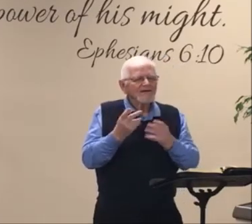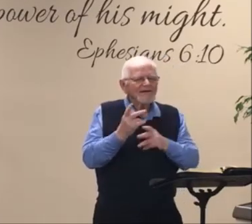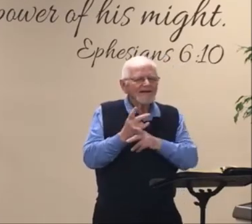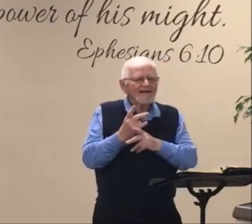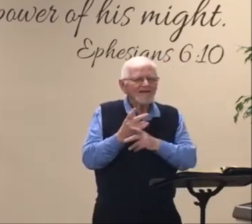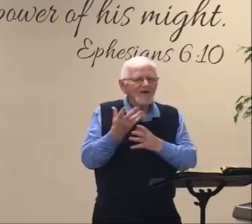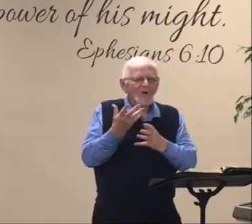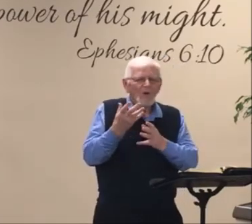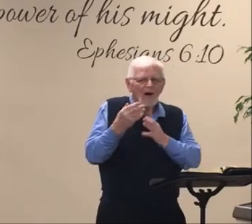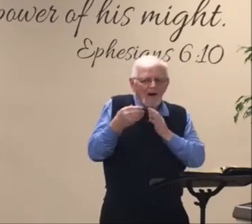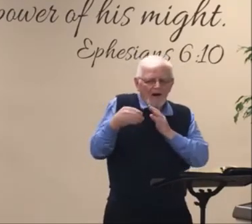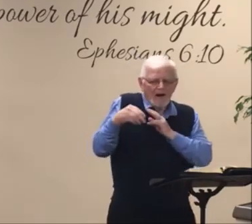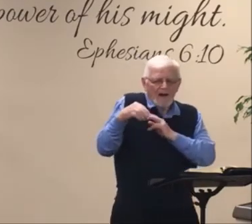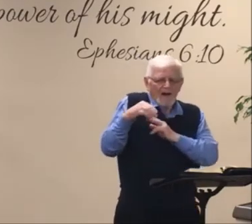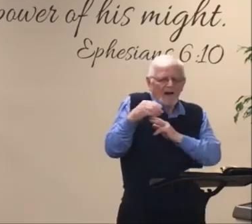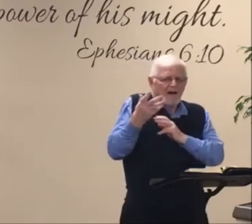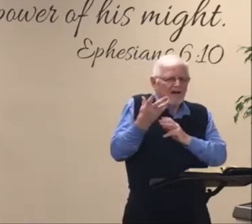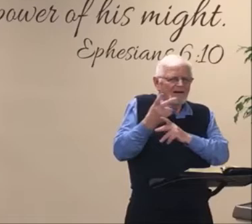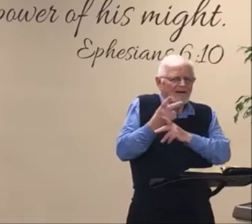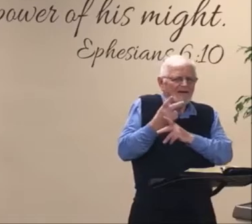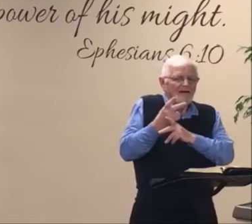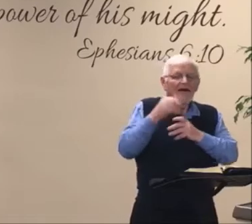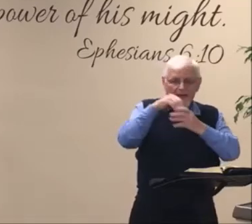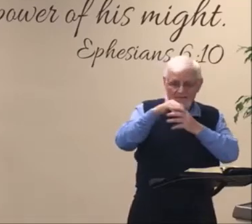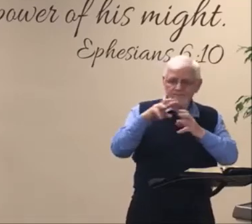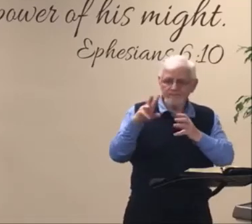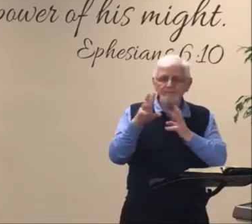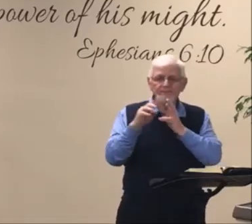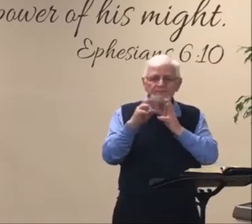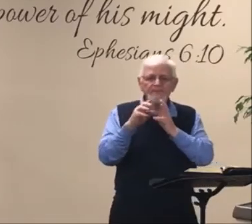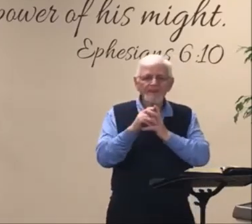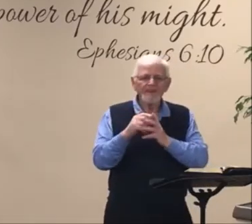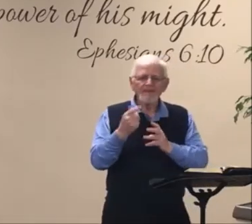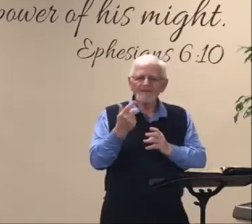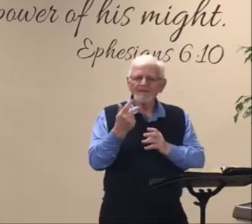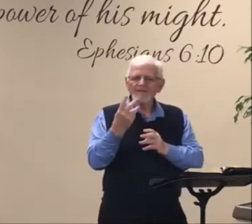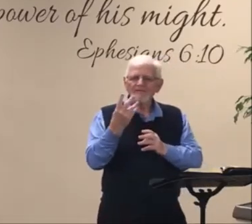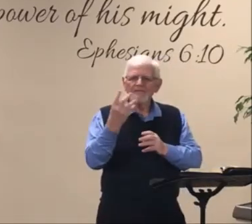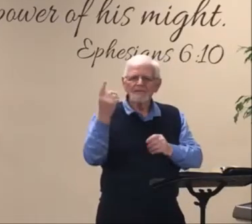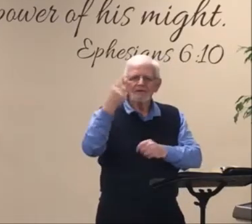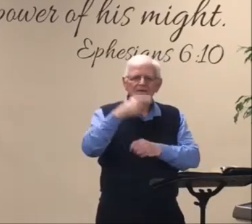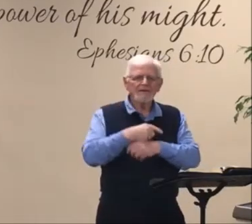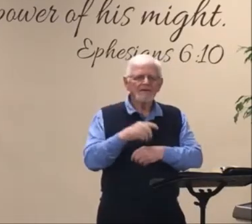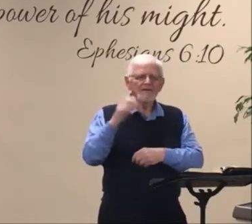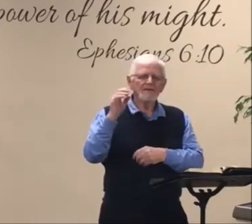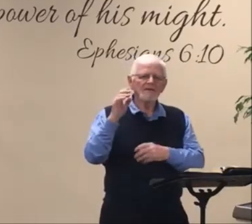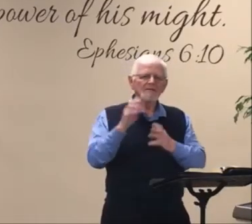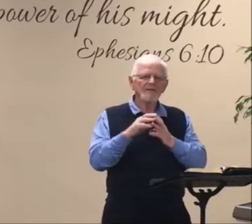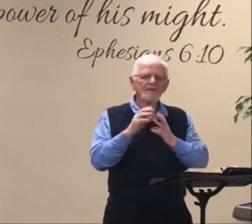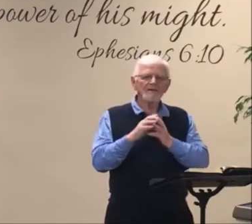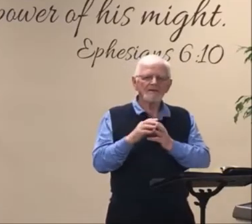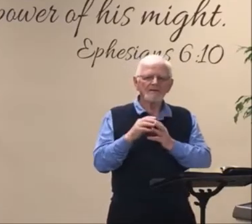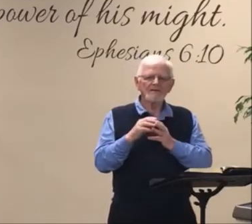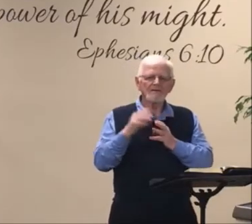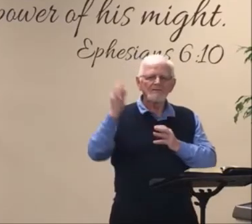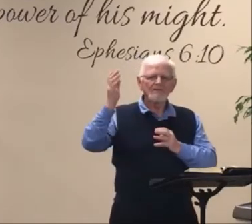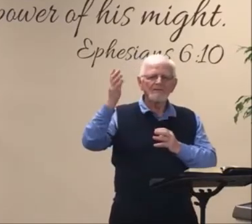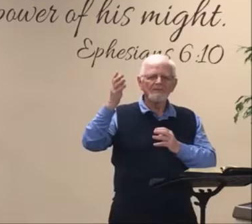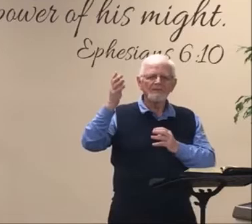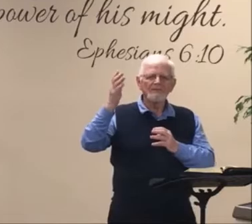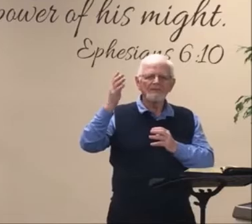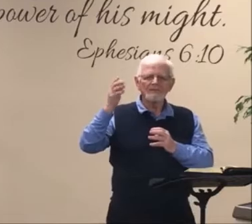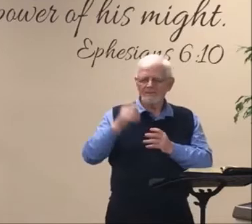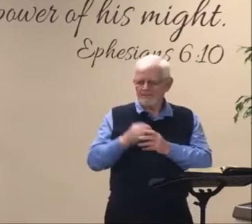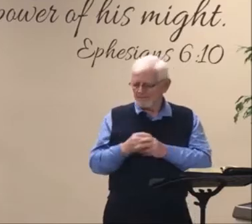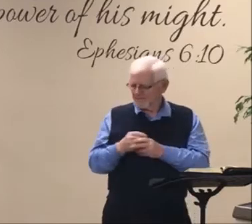for what's around the corner. Then in the meeting, this is a 3 or 4 day meeting. One of the preachers, I could give you his name, he's standing up there preaching. I